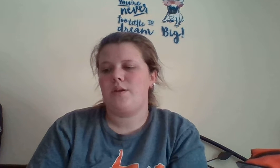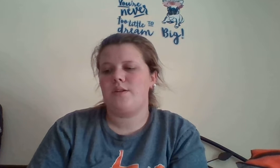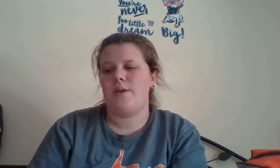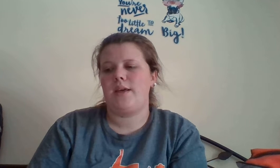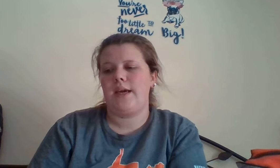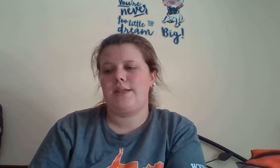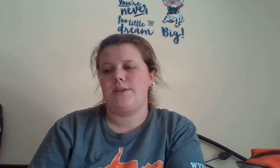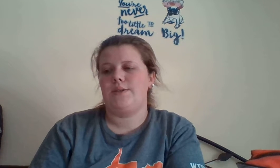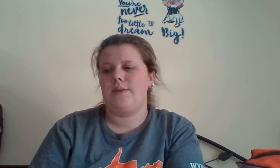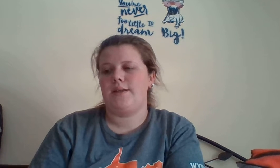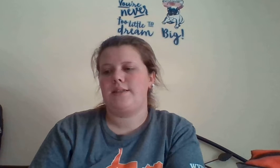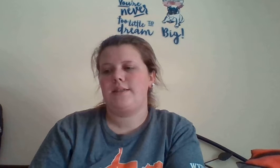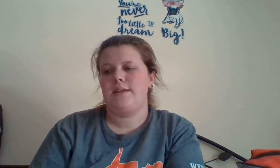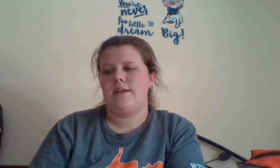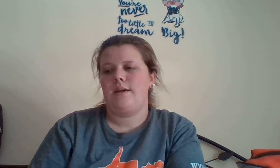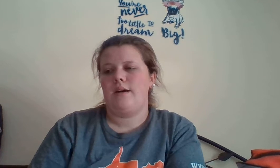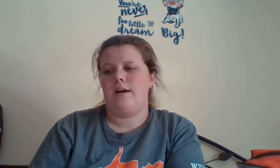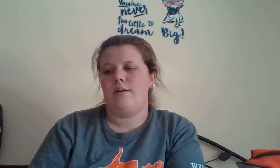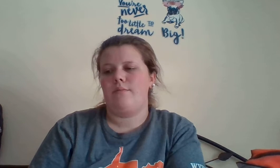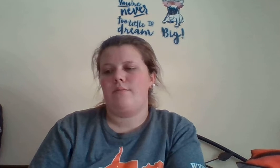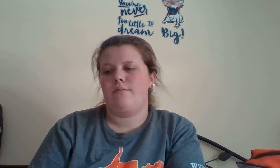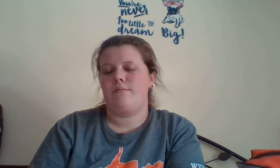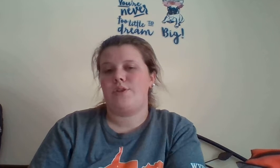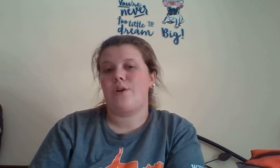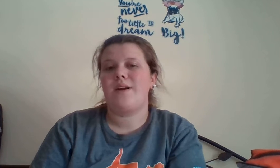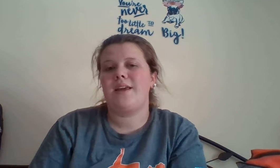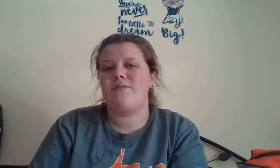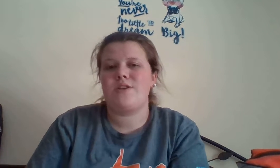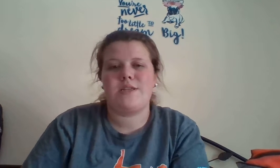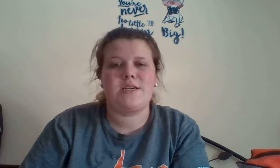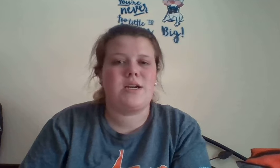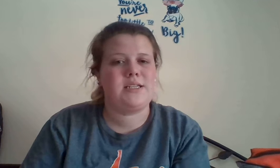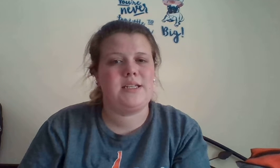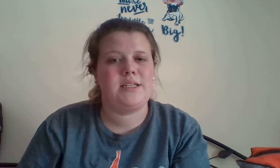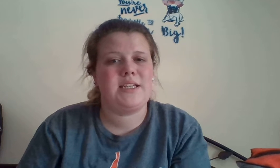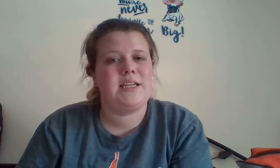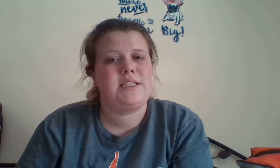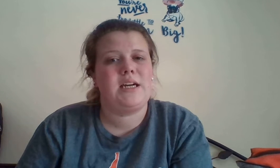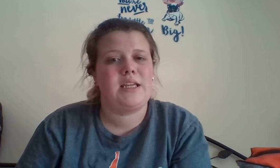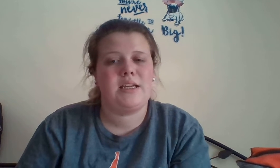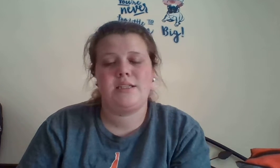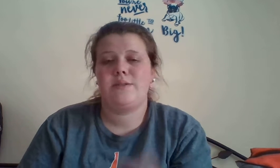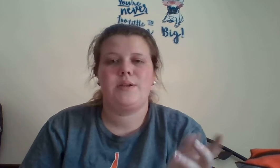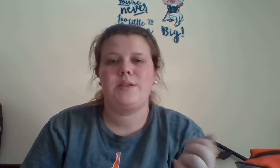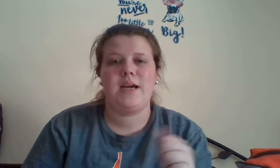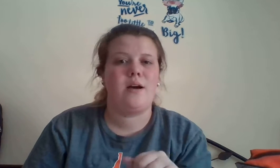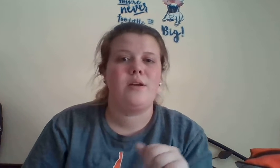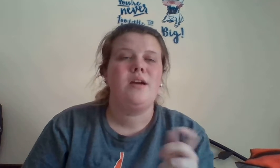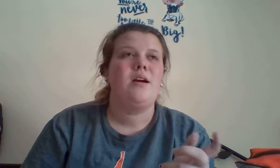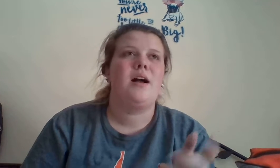2 is making a to-do list. Start writing everything that you guys needed to get done, get down. I